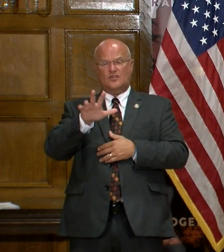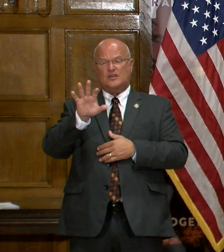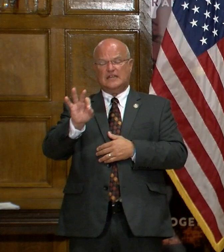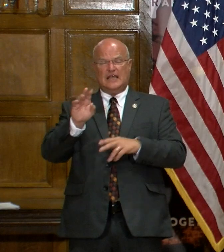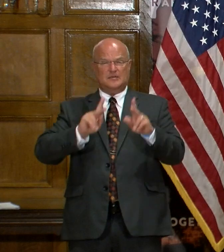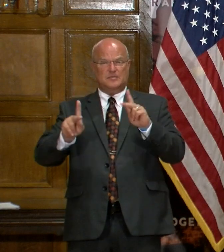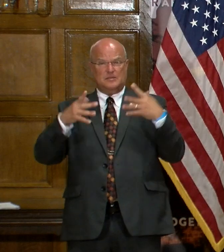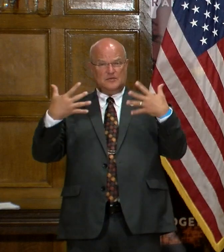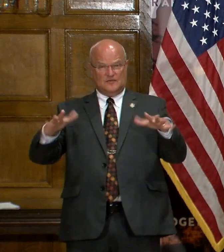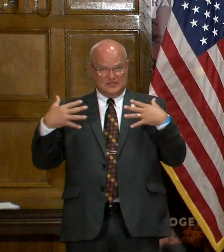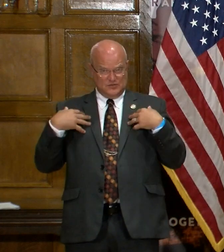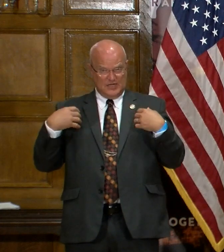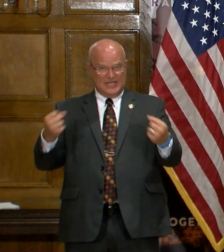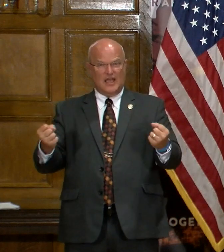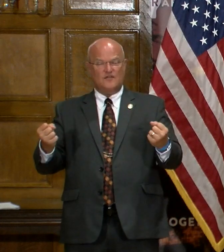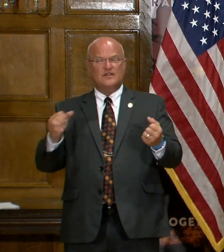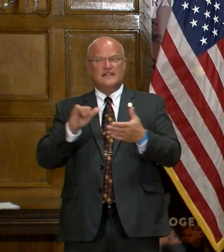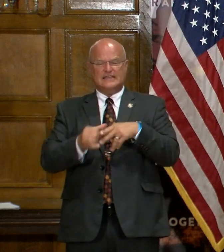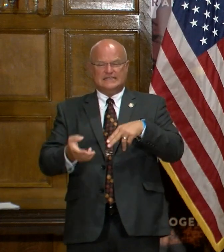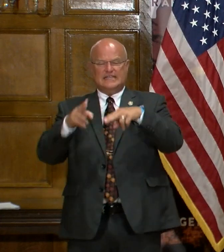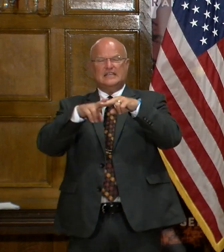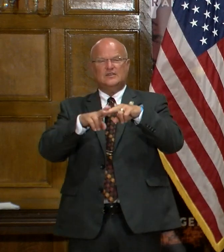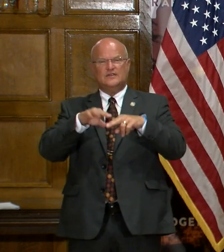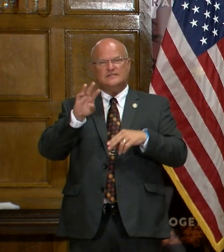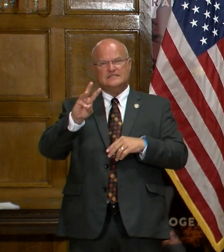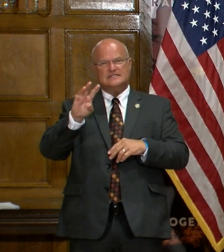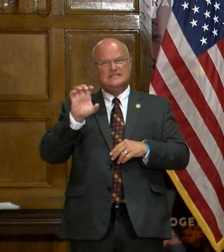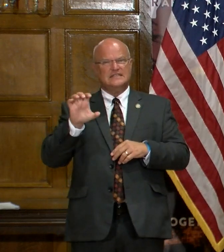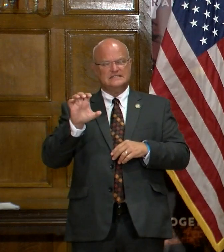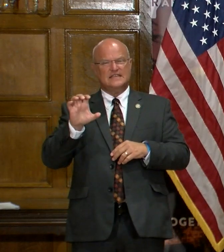42,139 Arkansans have recovered. That's an increase of